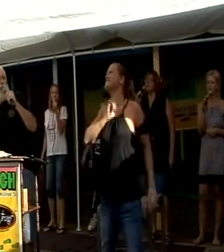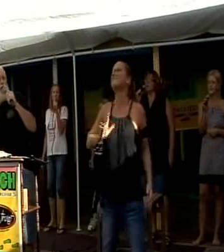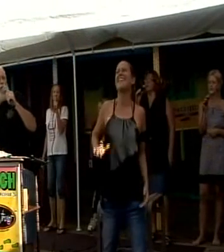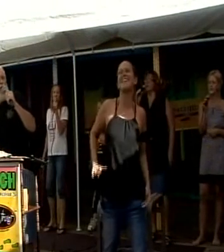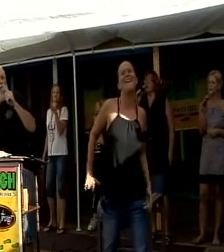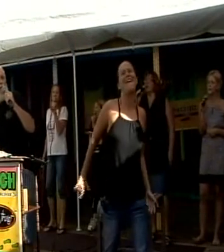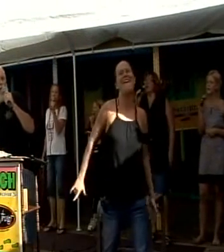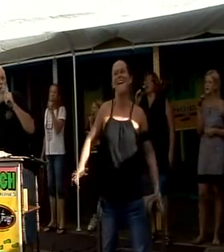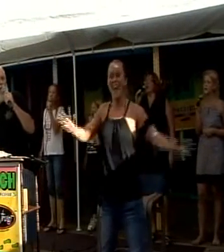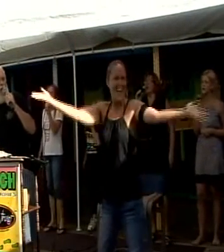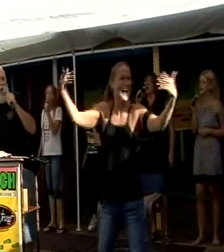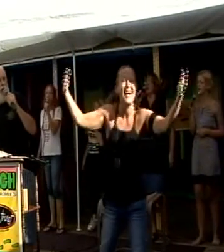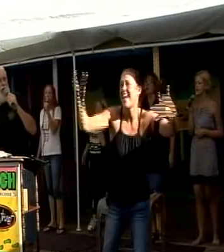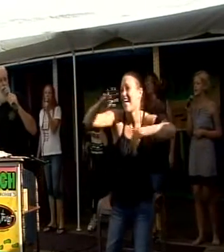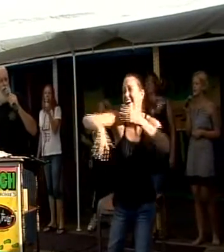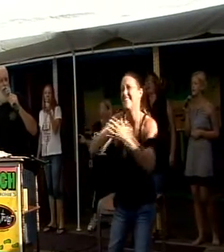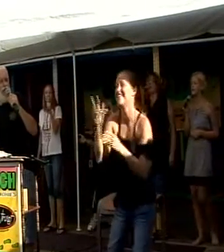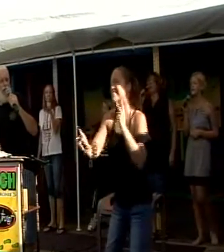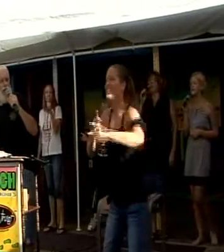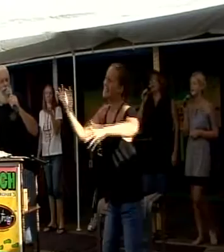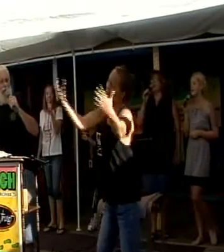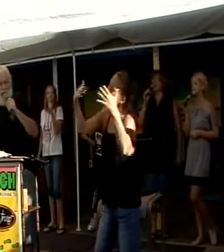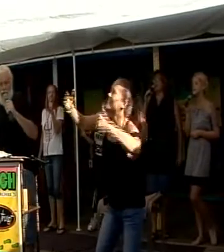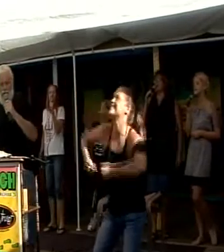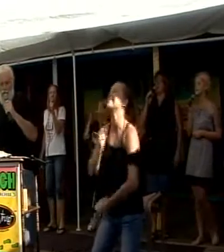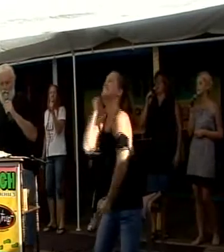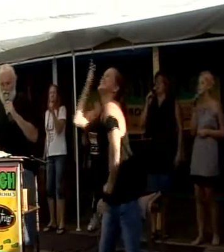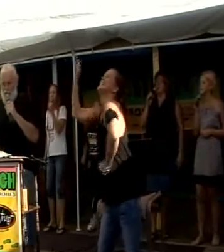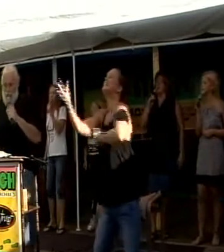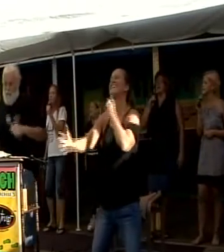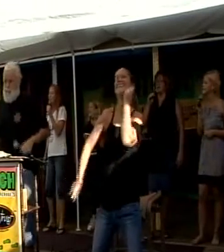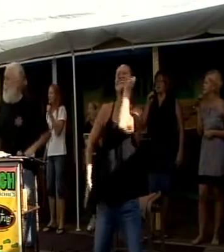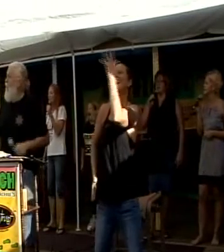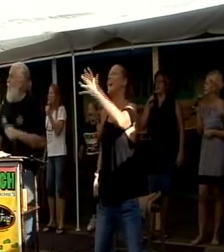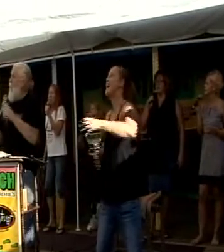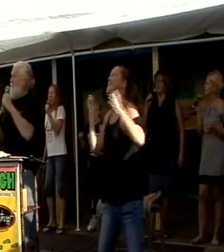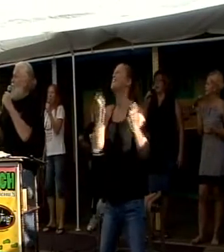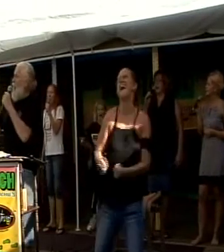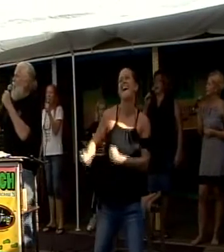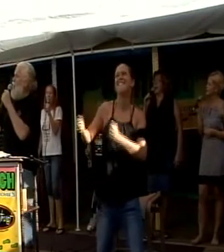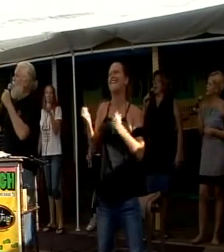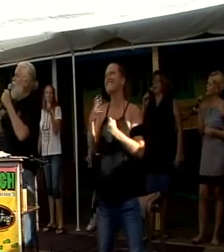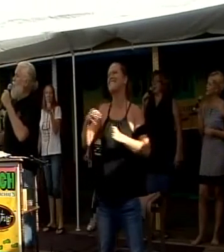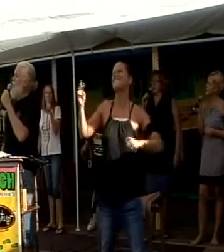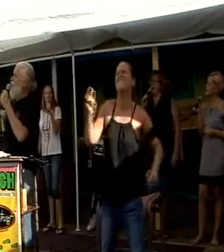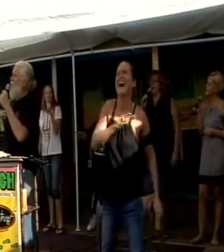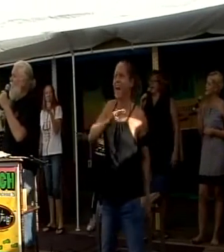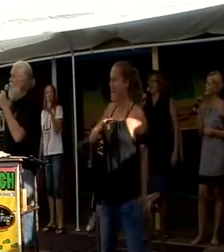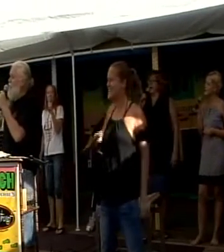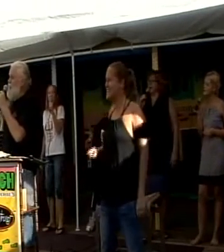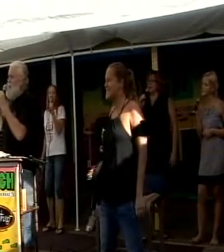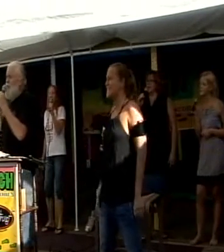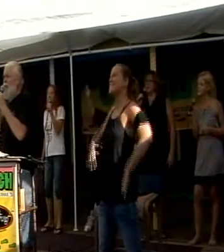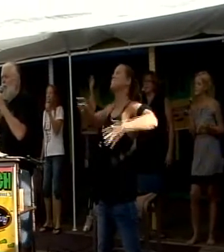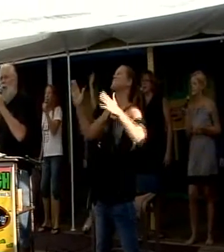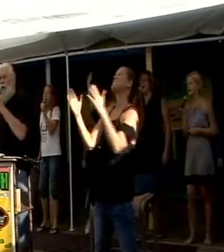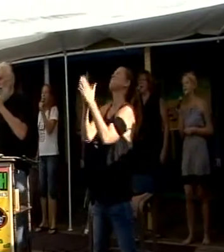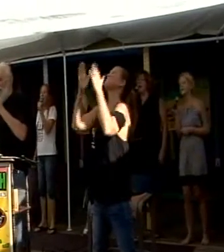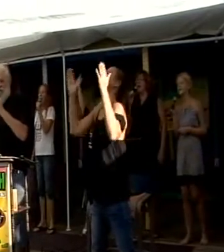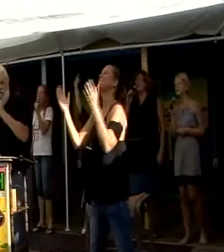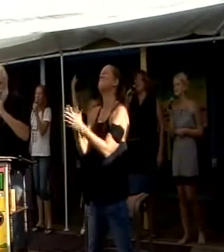Shout to the Lord, all the earth, let us sing. Power and